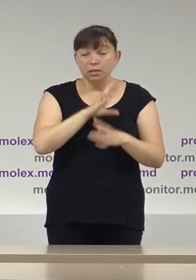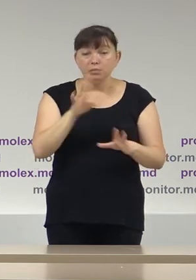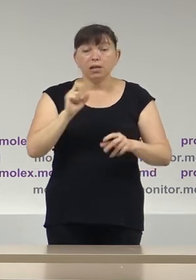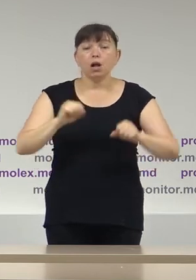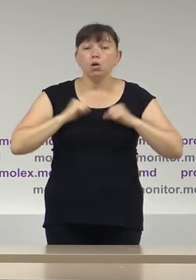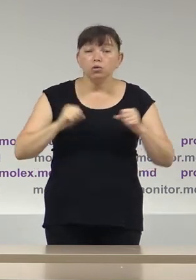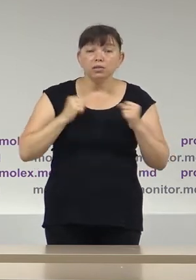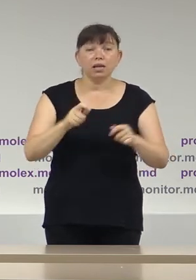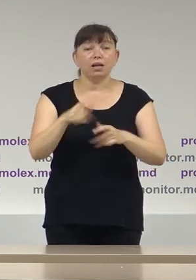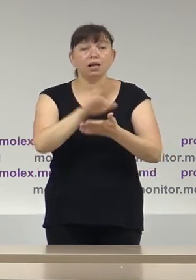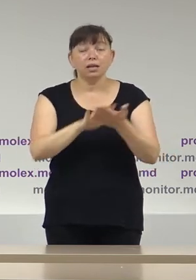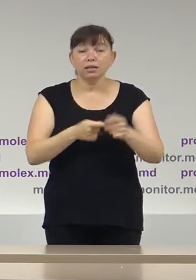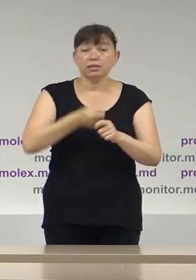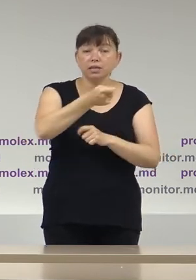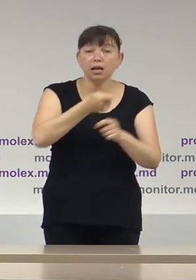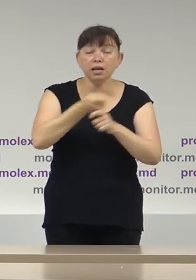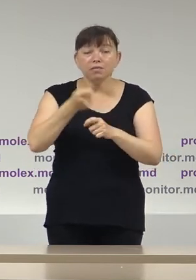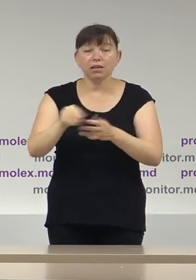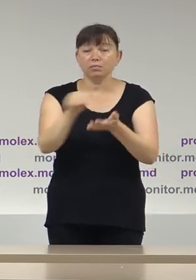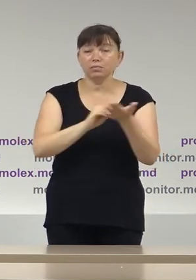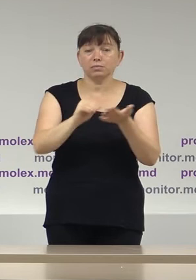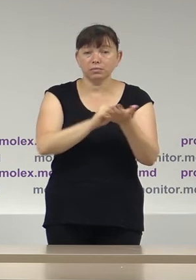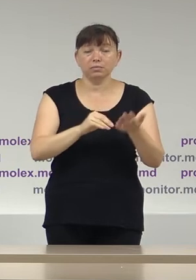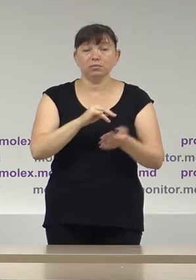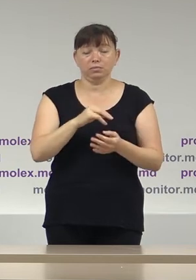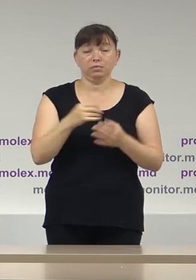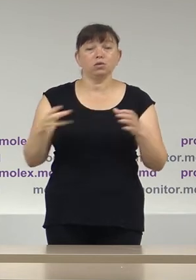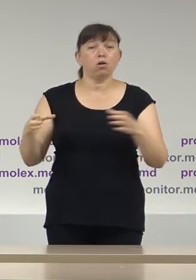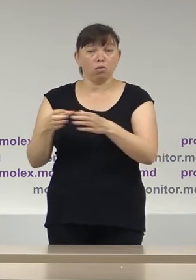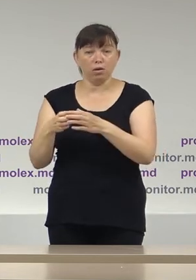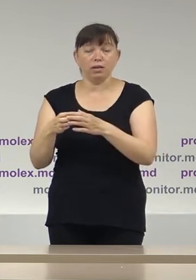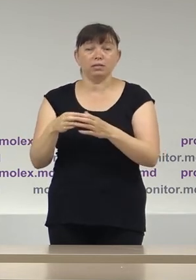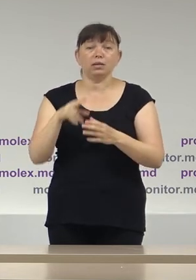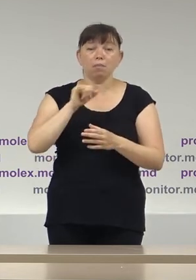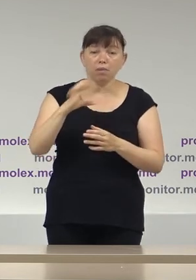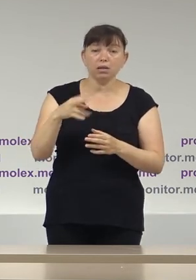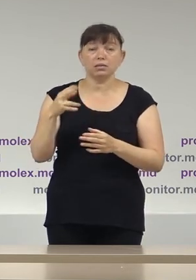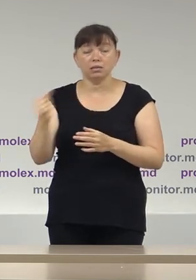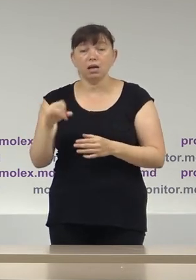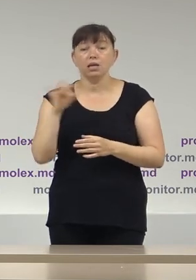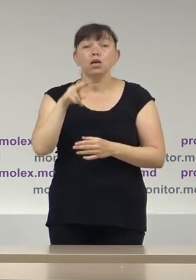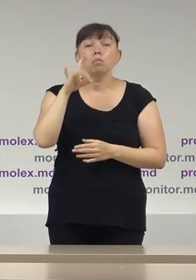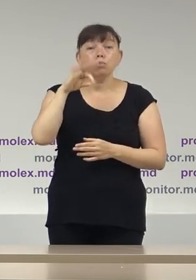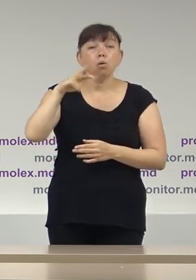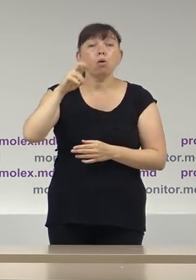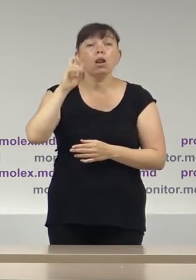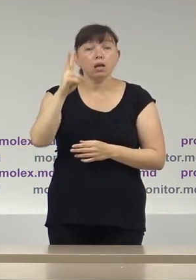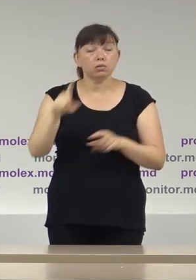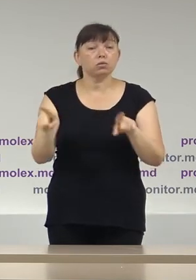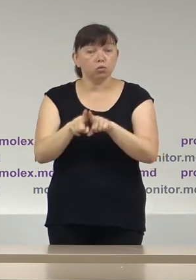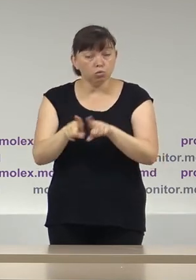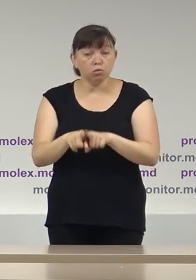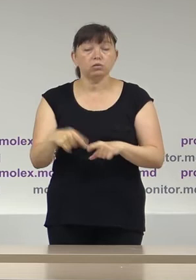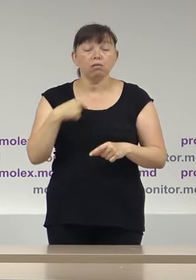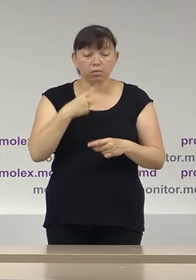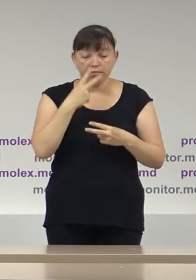of 11th of July. In spite of the efforts and repeated requests made by the coalition as well